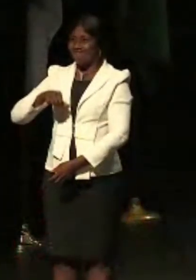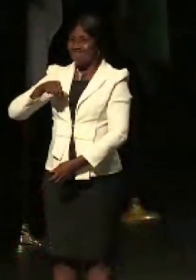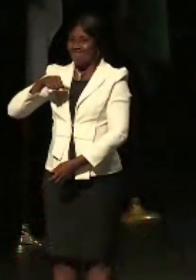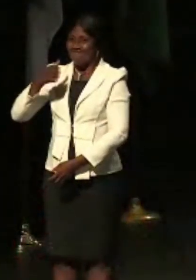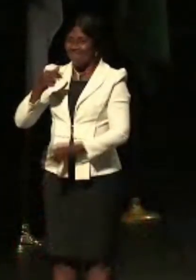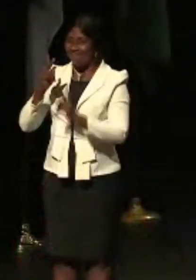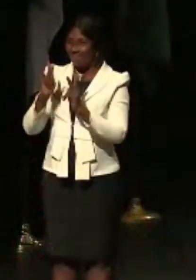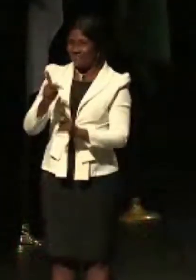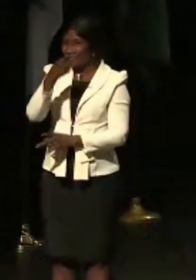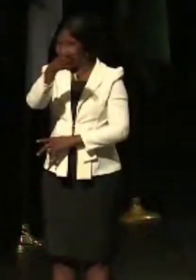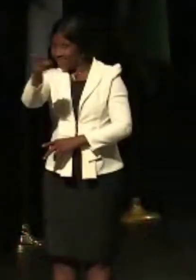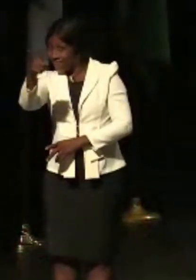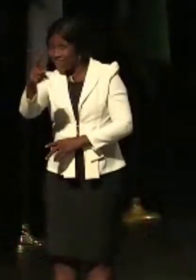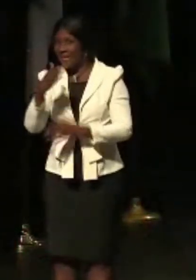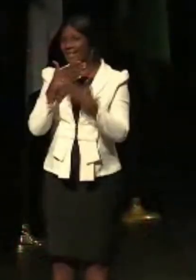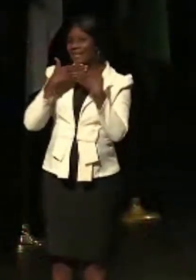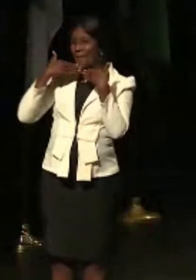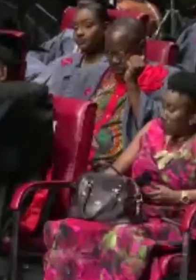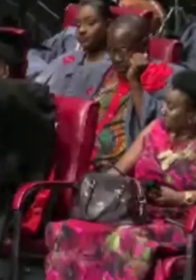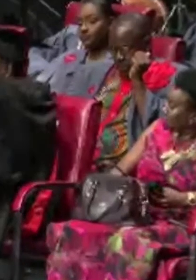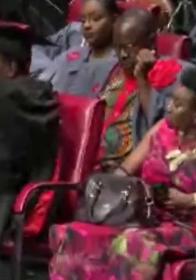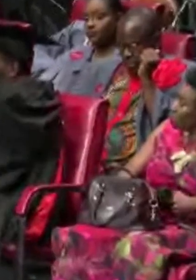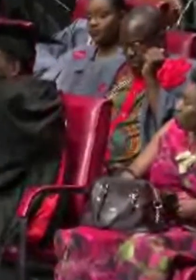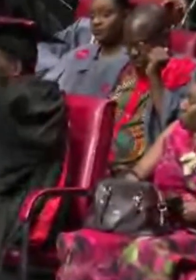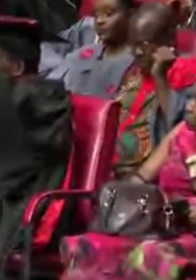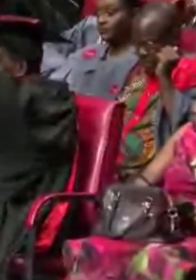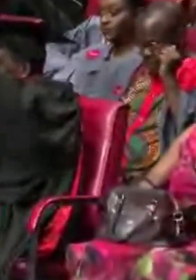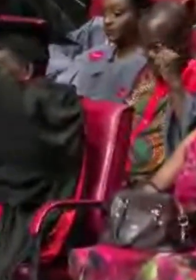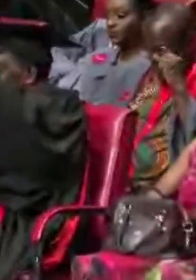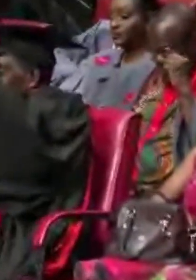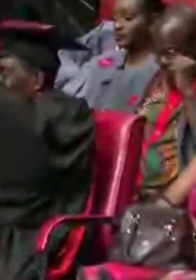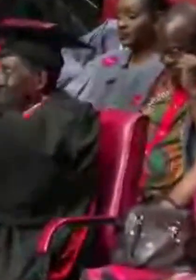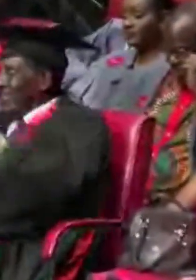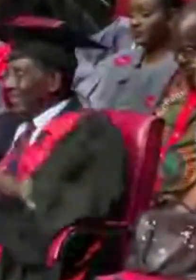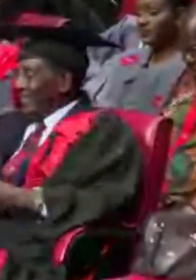and she's smiling at me right now. So he'll see her later.